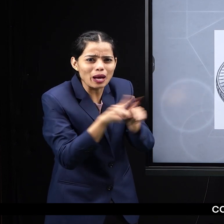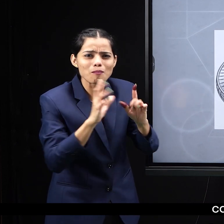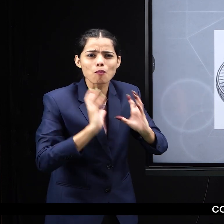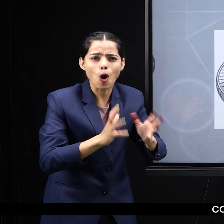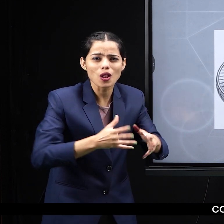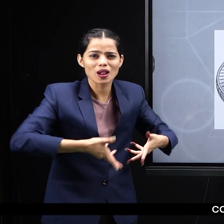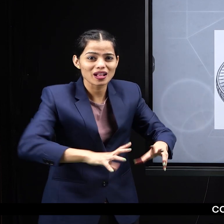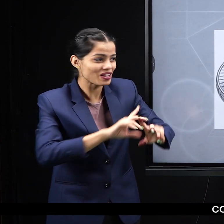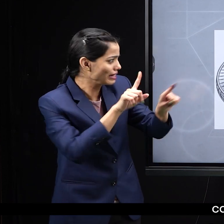captivating problems.